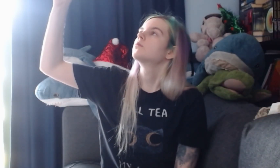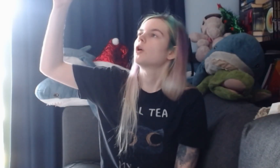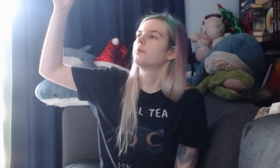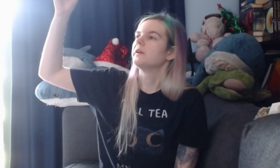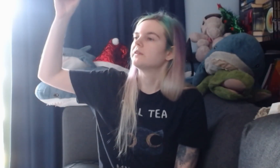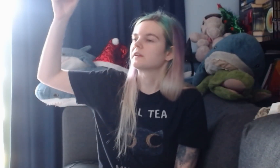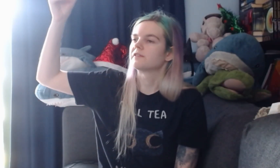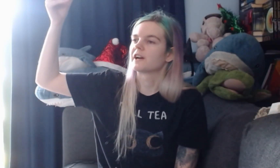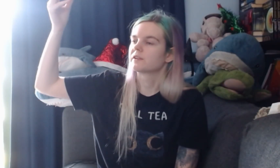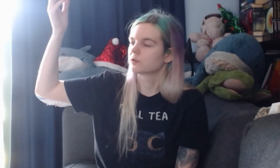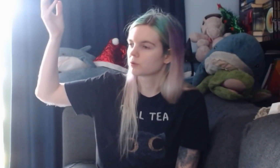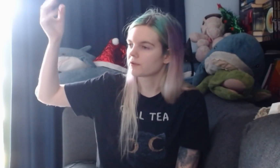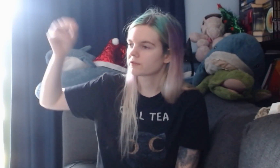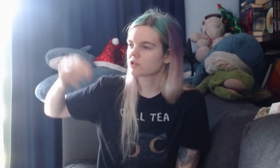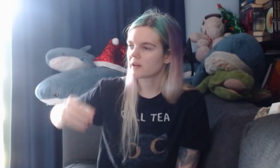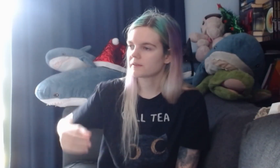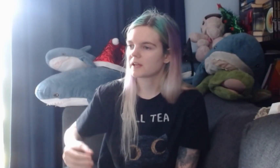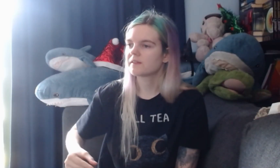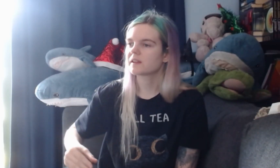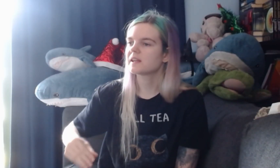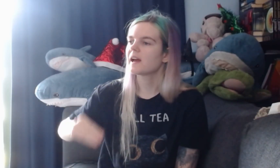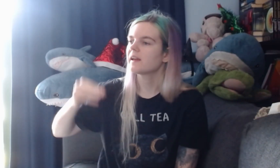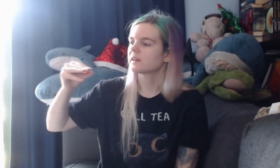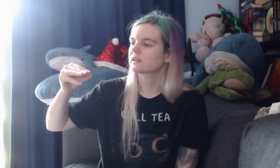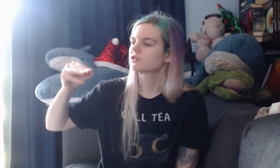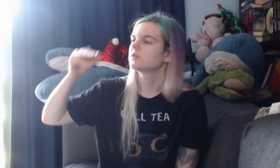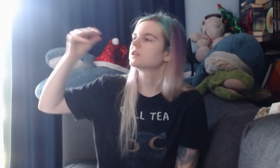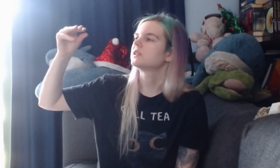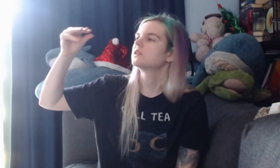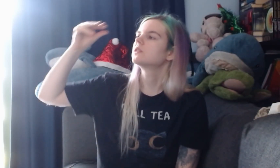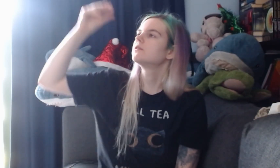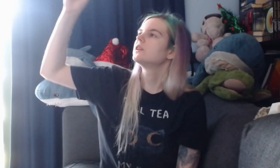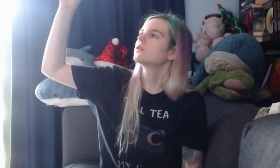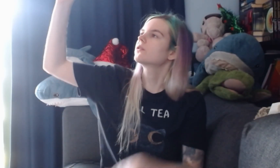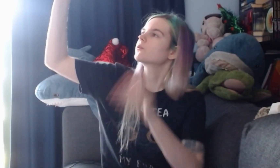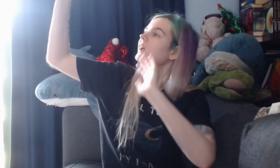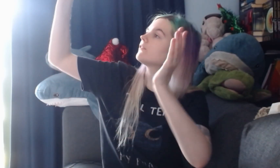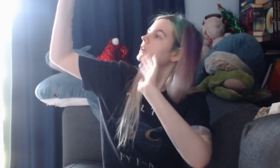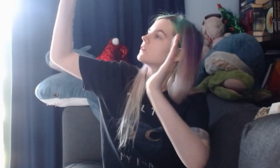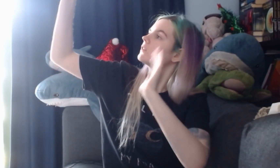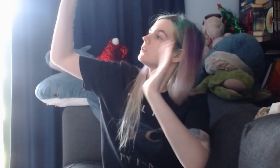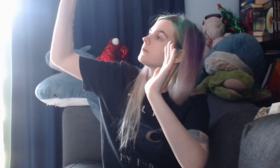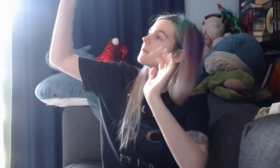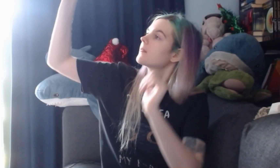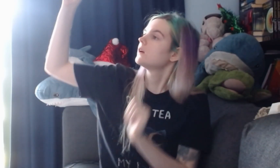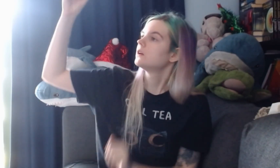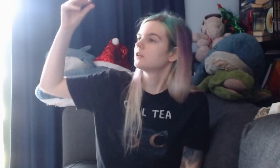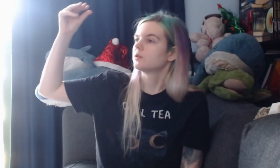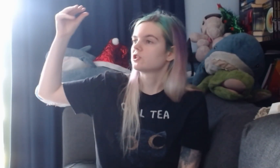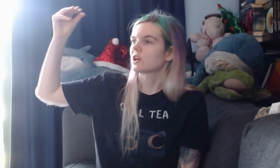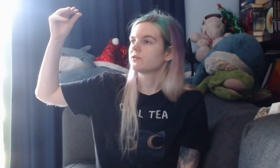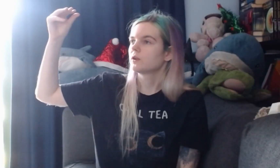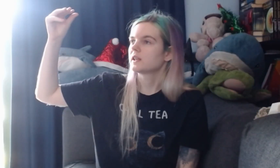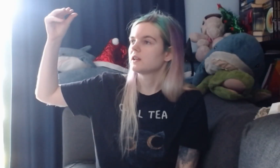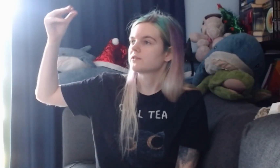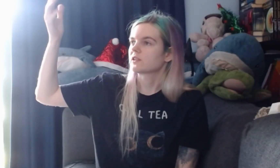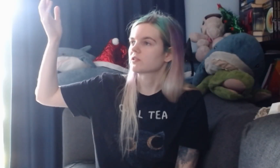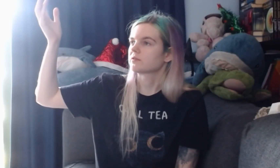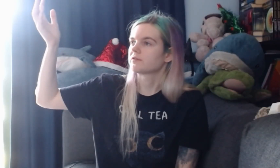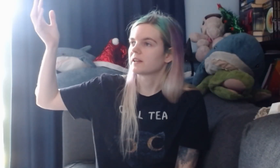Probably signifying the growth of a child. And at the end, actually, what he did in the video is waving at it, which I have no idea if that's just for fun or